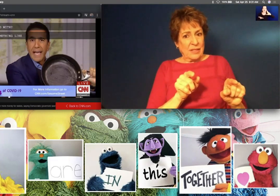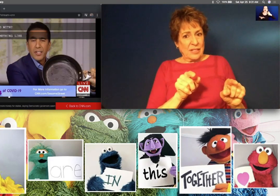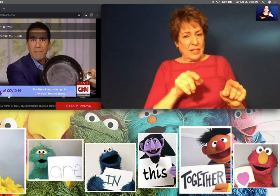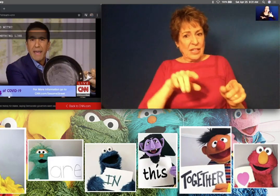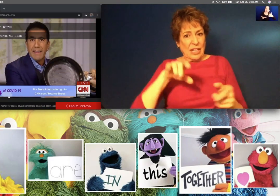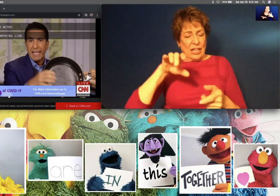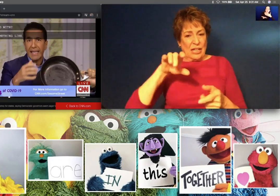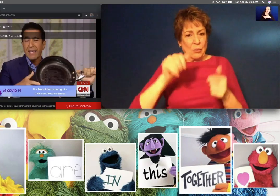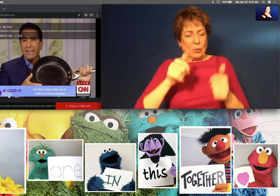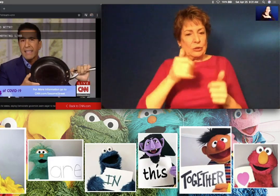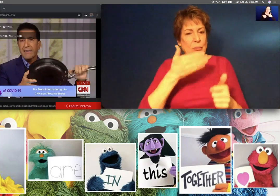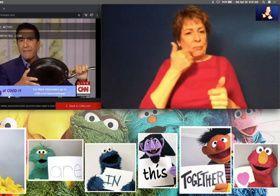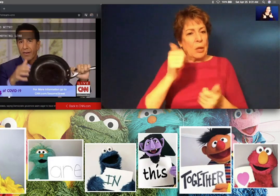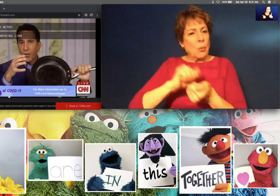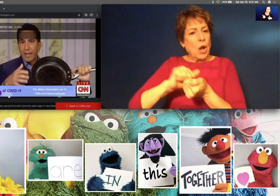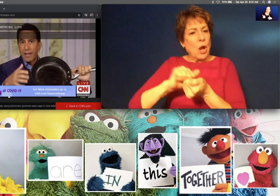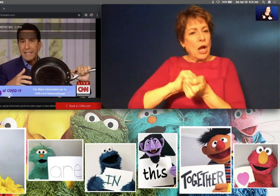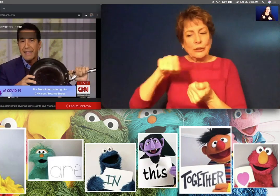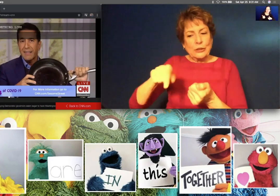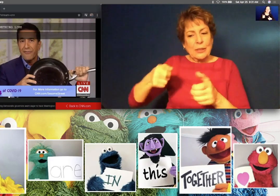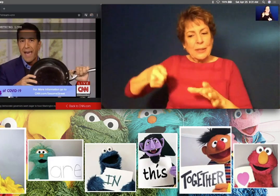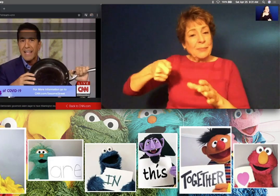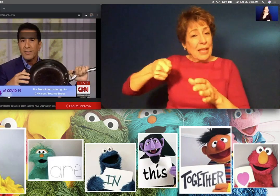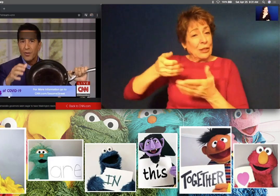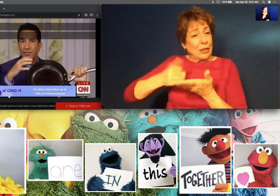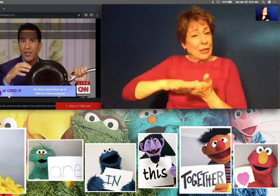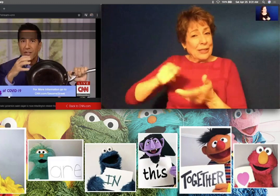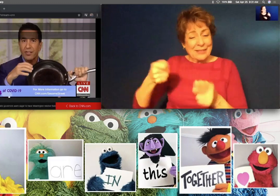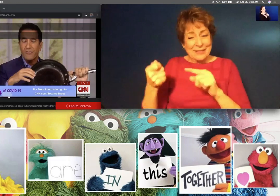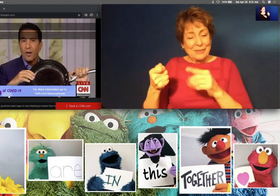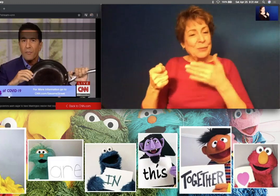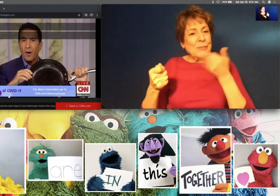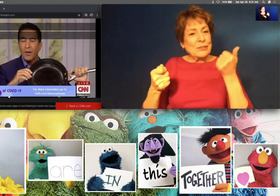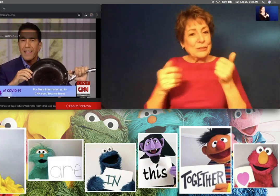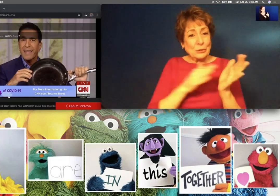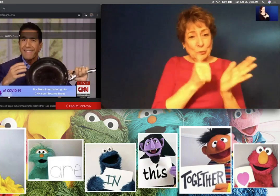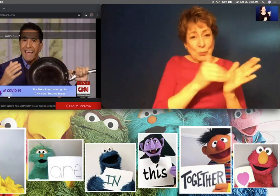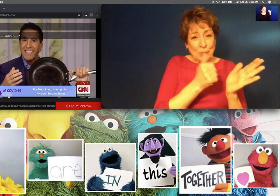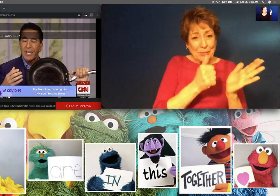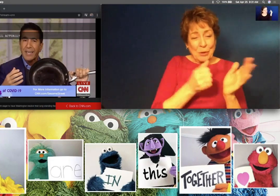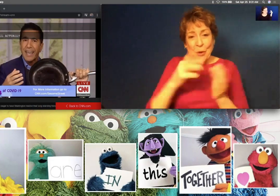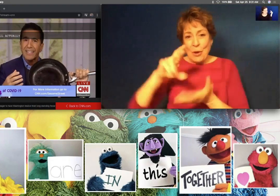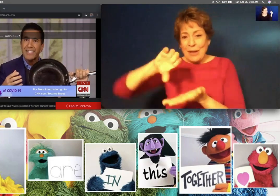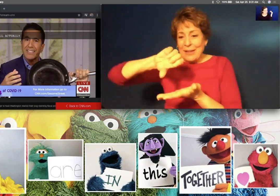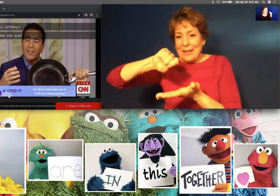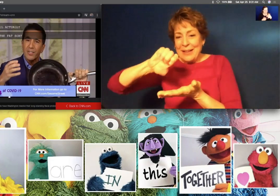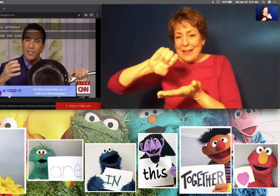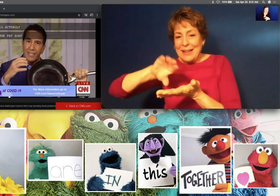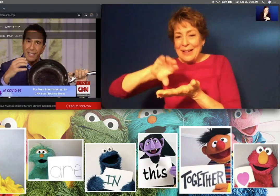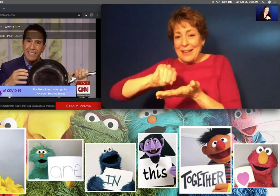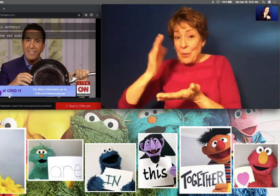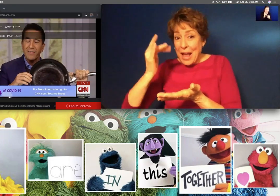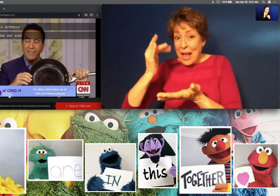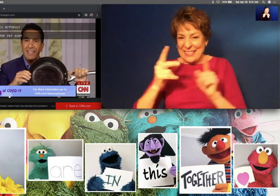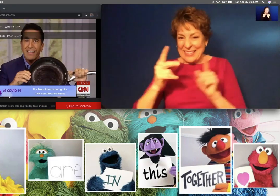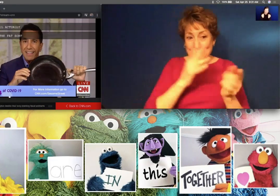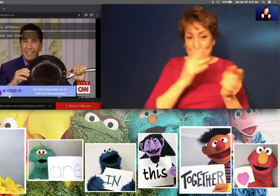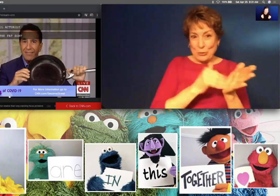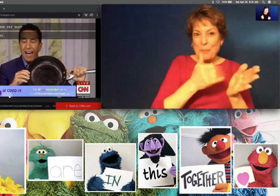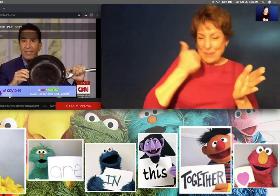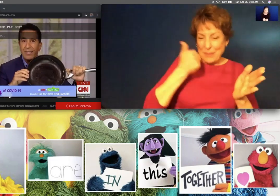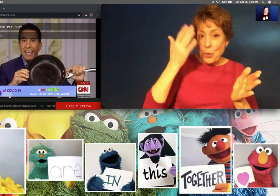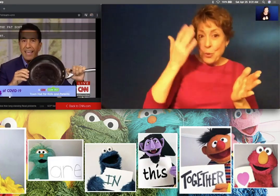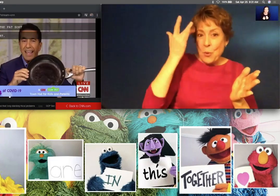soap will actually make the grease and the fat sort of start to fall apart. That's how you can actually start to deactivate